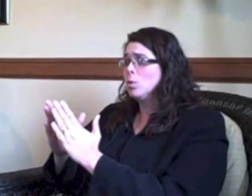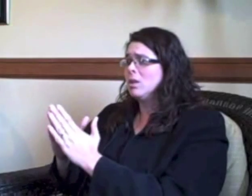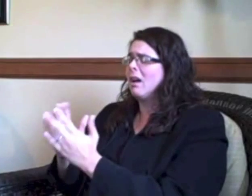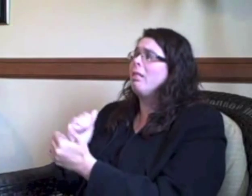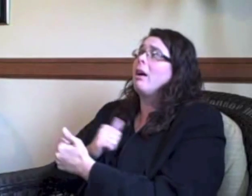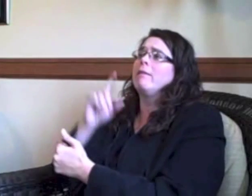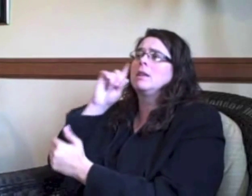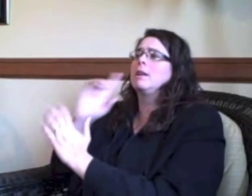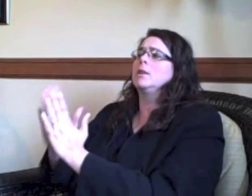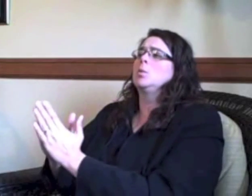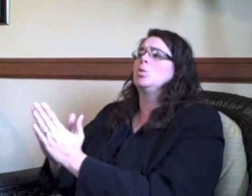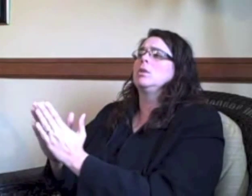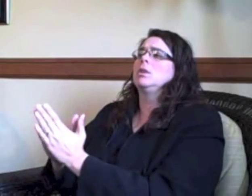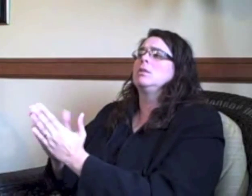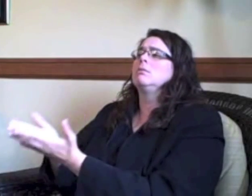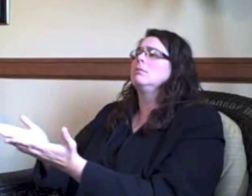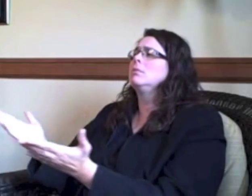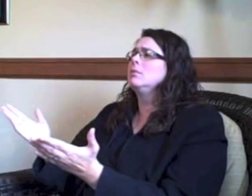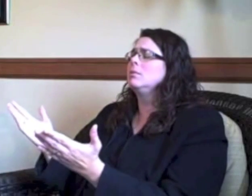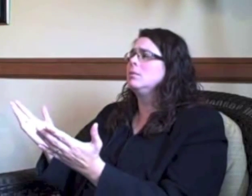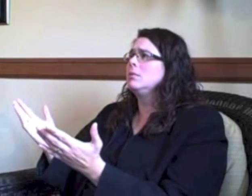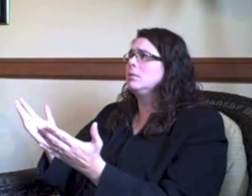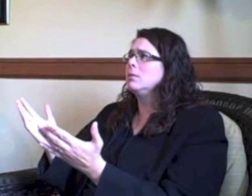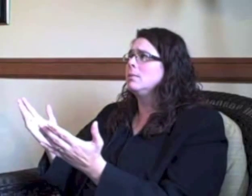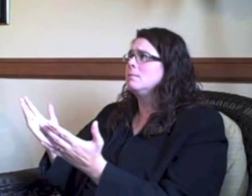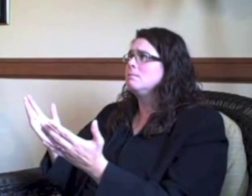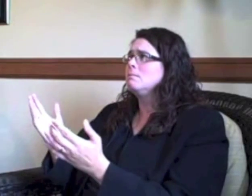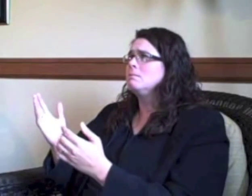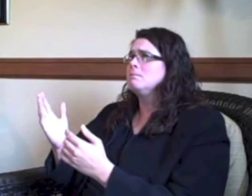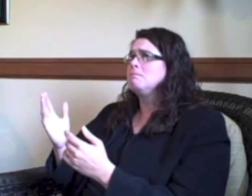My work in the deaf community, which I just love, um,